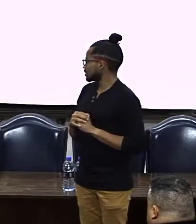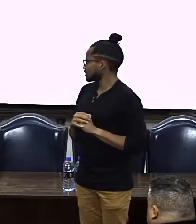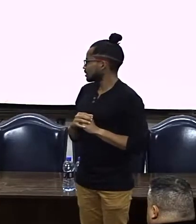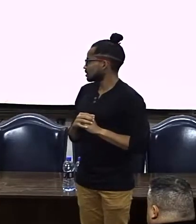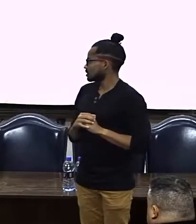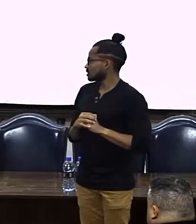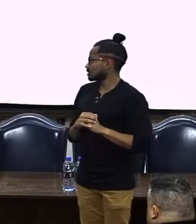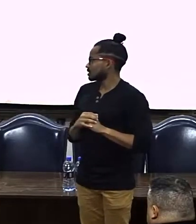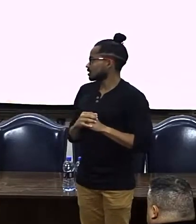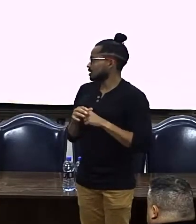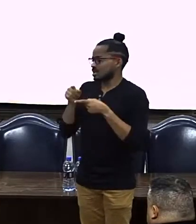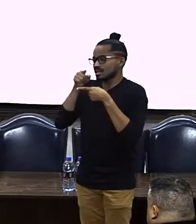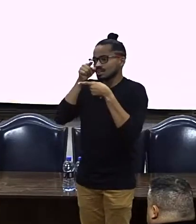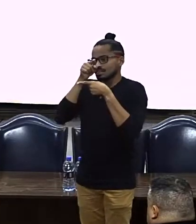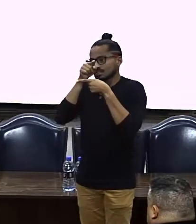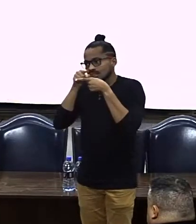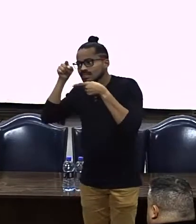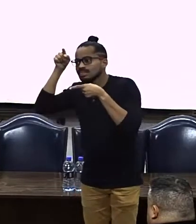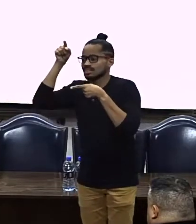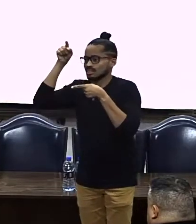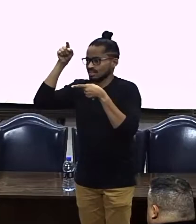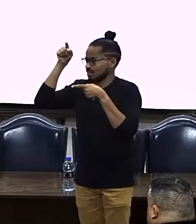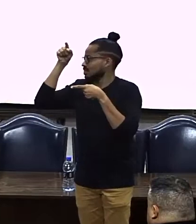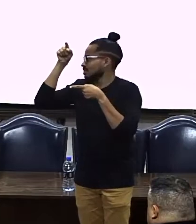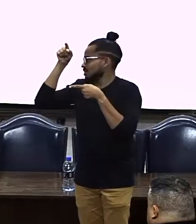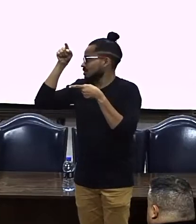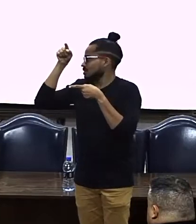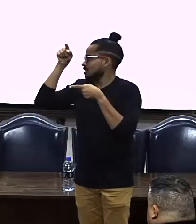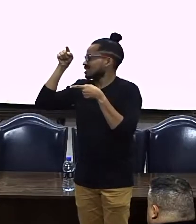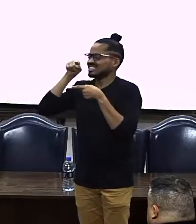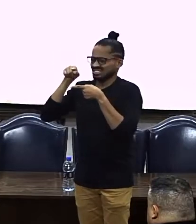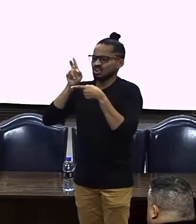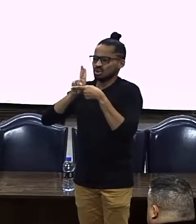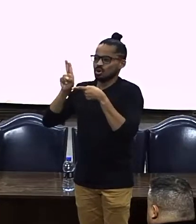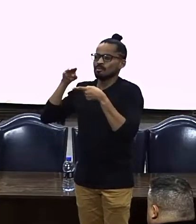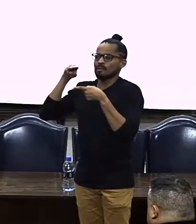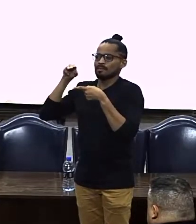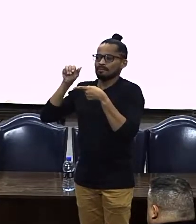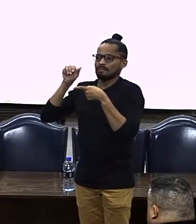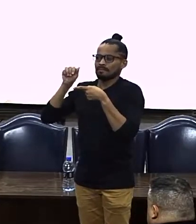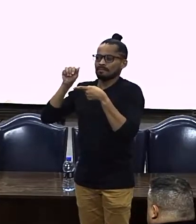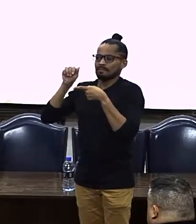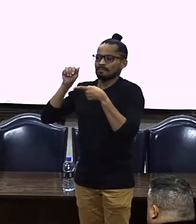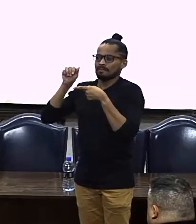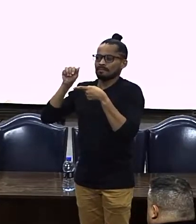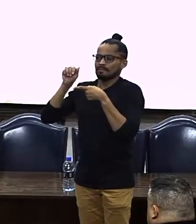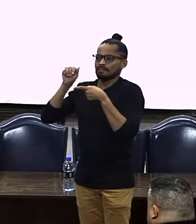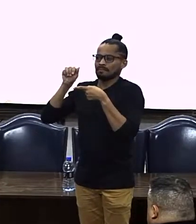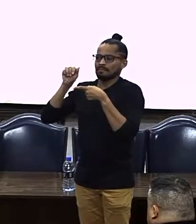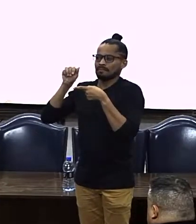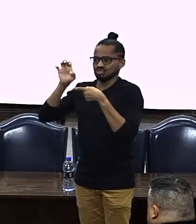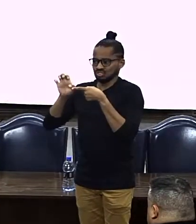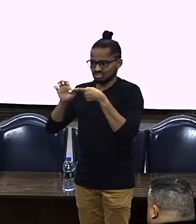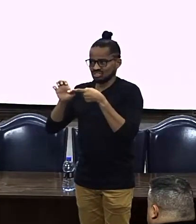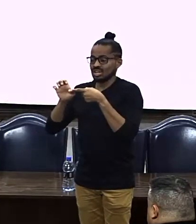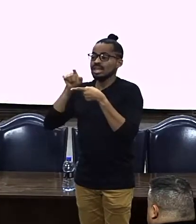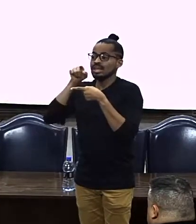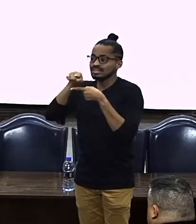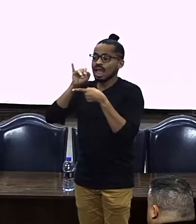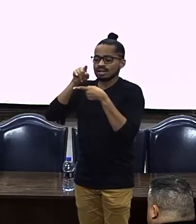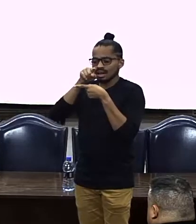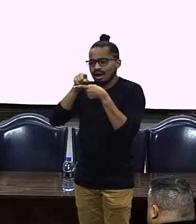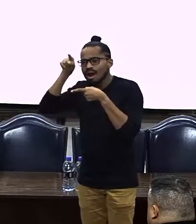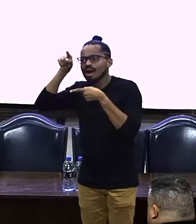that changes, the syllable prominence, the syllable magnitude, changes as a function of the metrical structure of